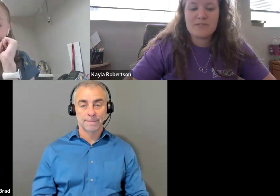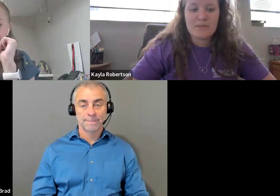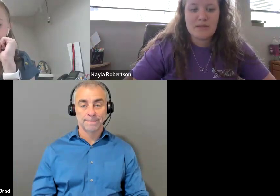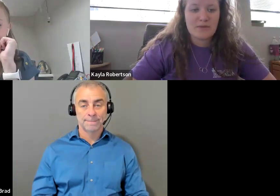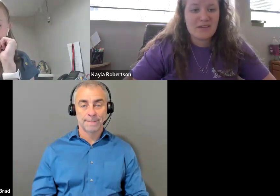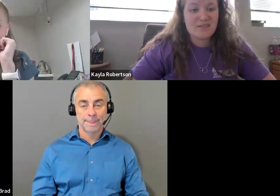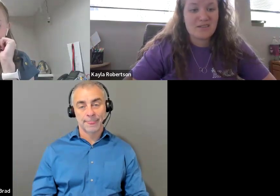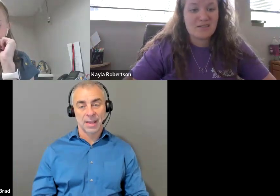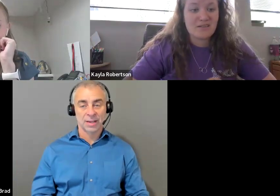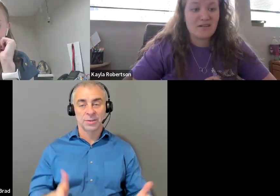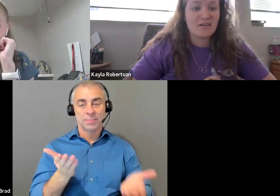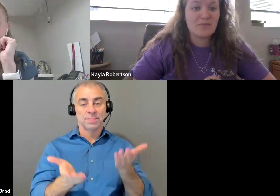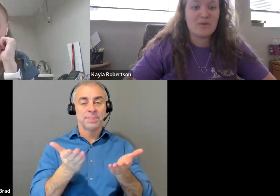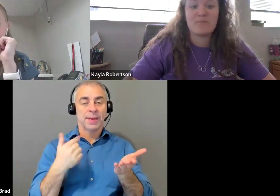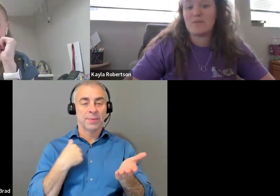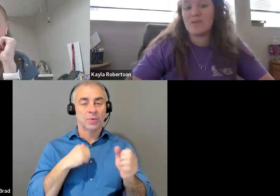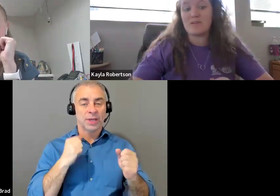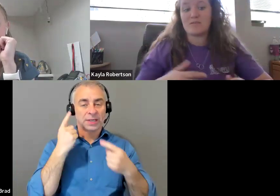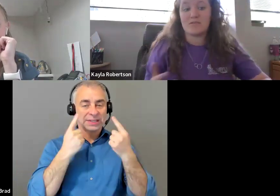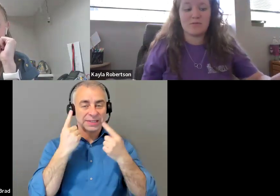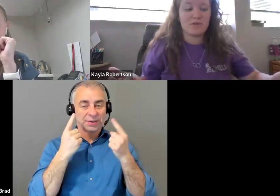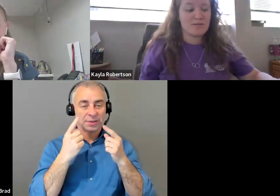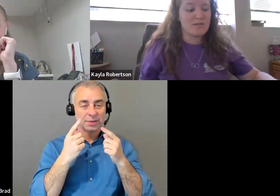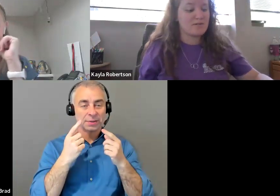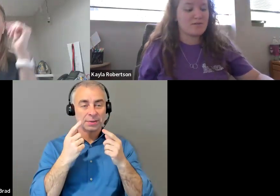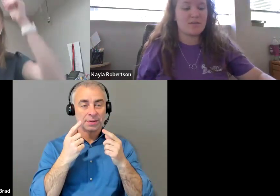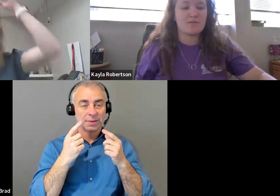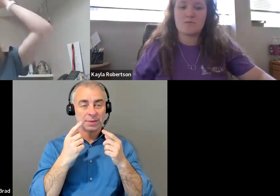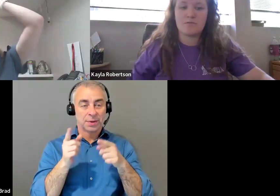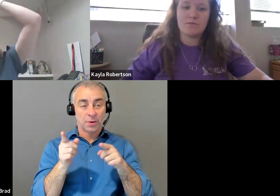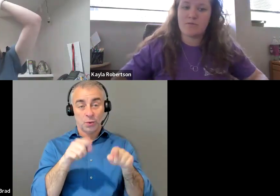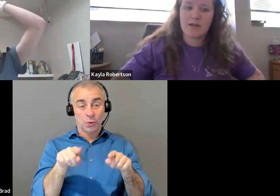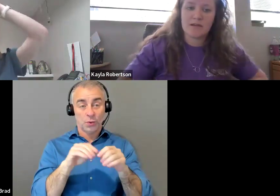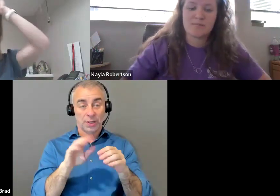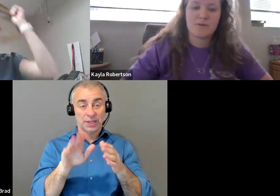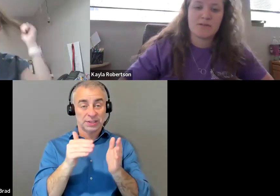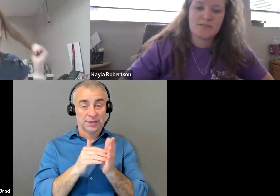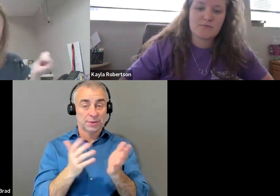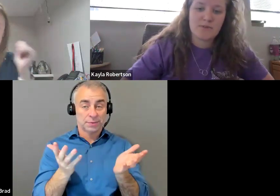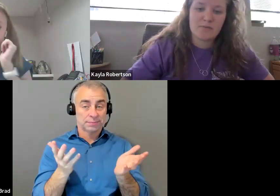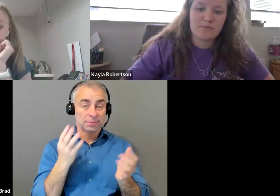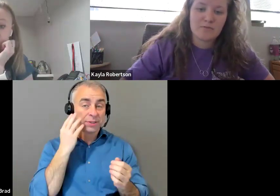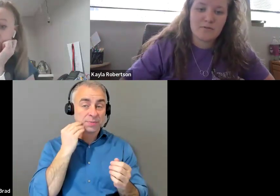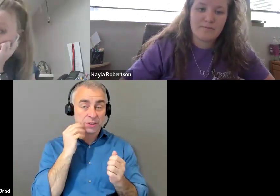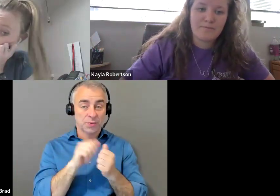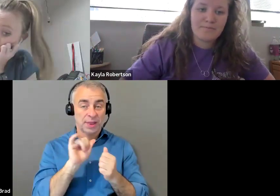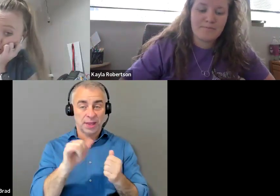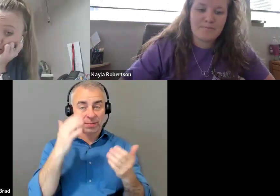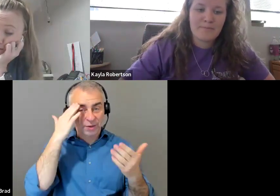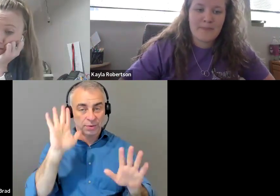that may be something that we can consider on our end, but maybe you at your centers, I don't know if you've ever had experiences with that